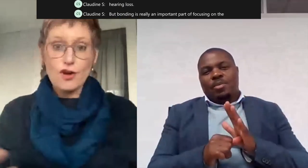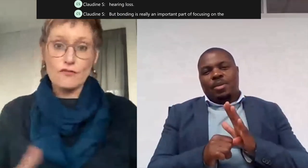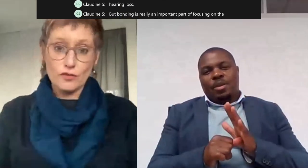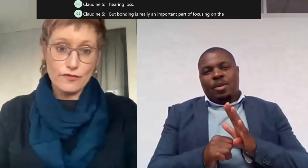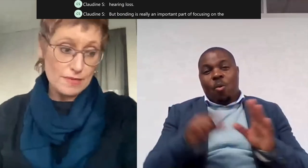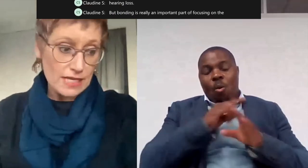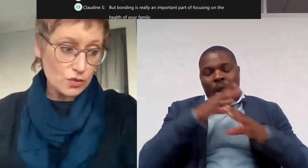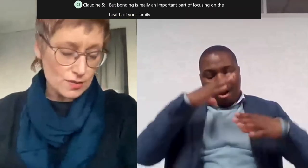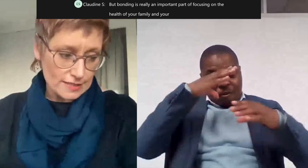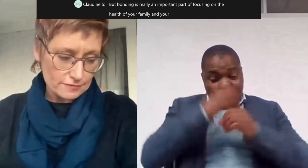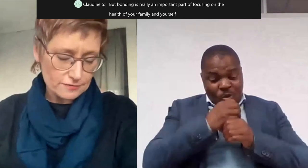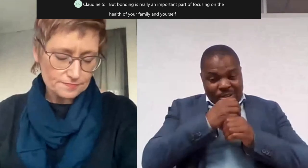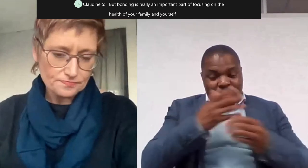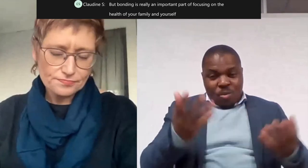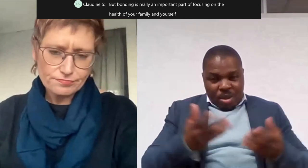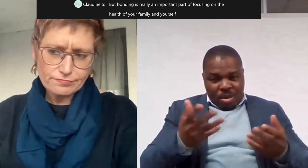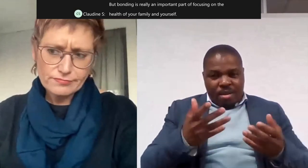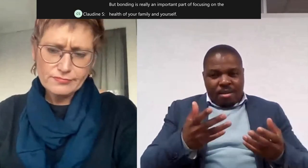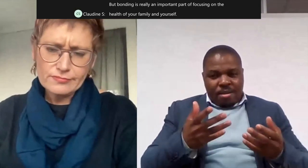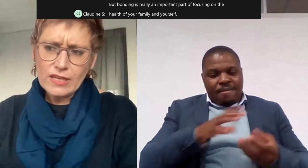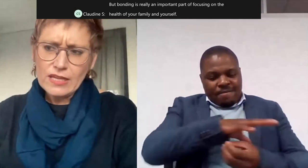health of your family and yourself.